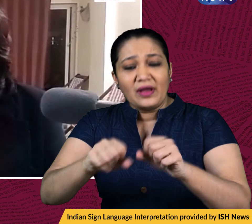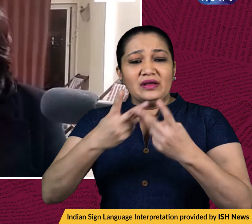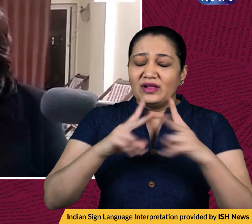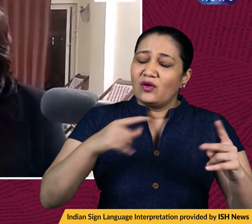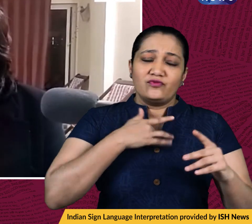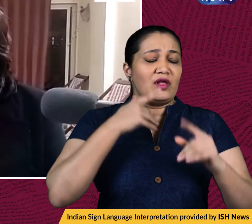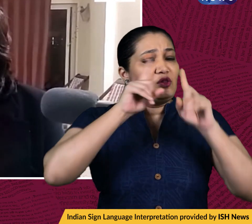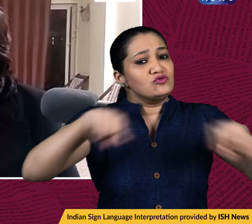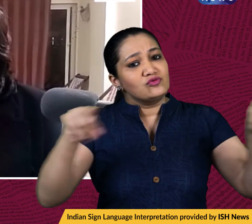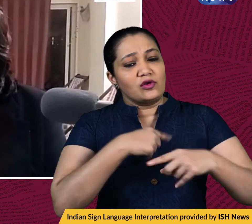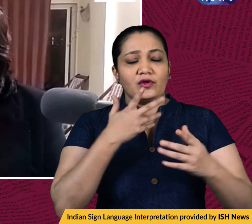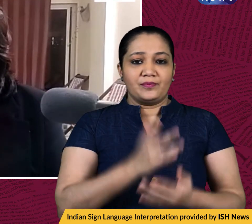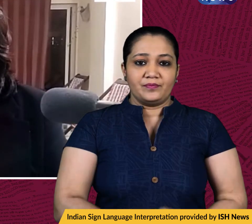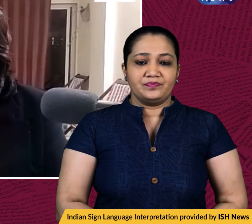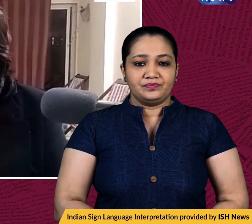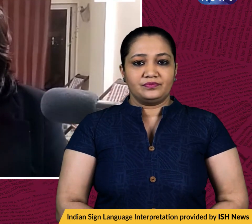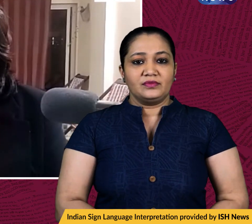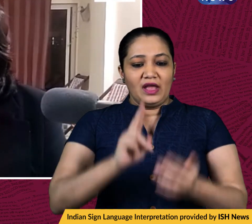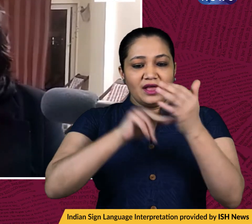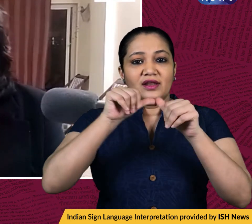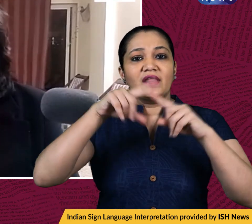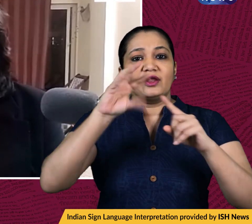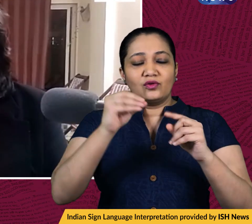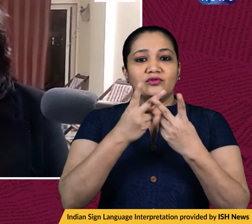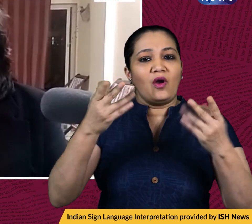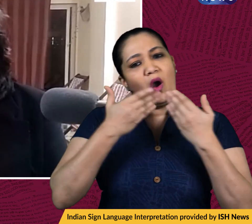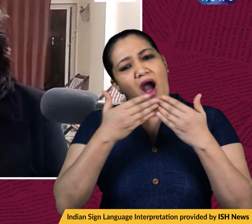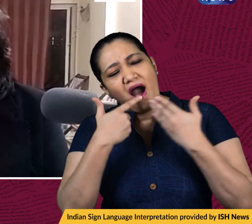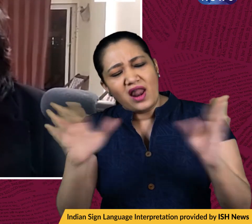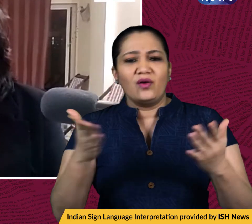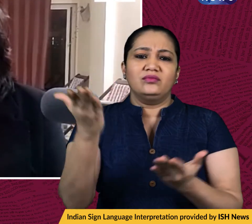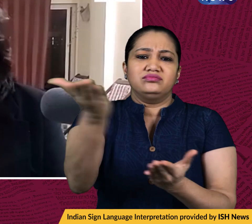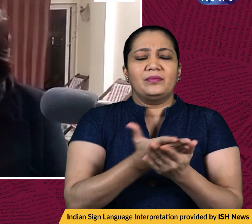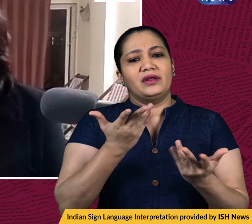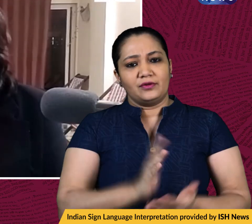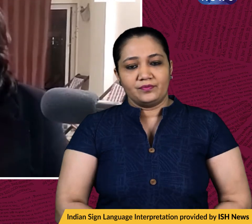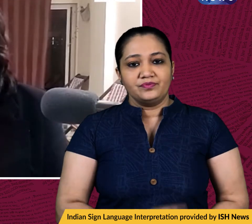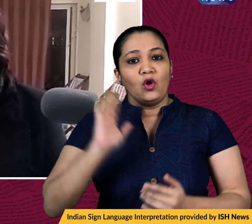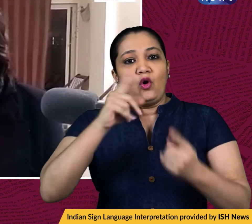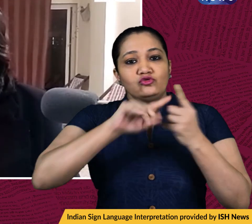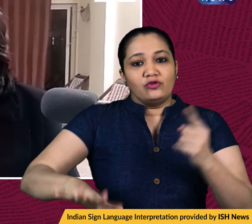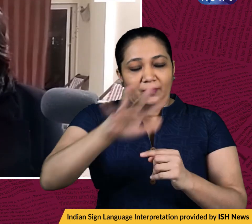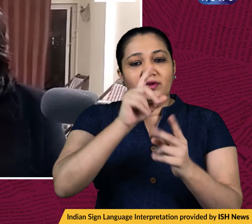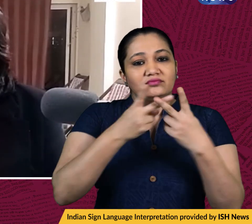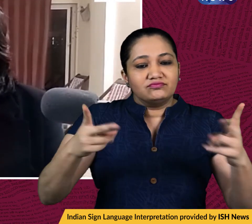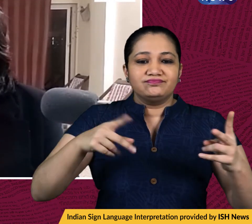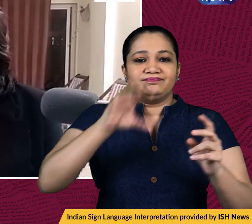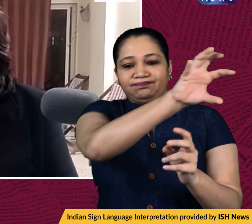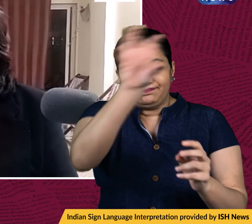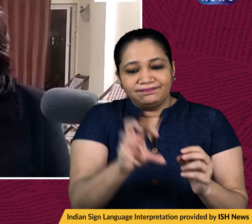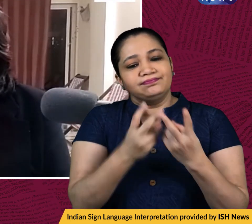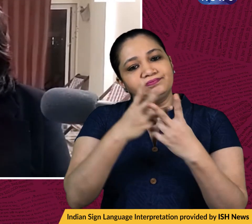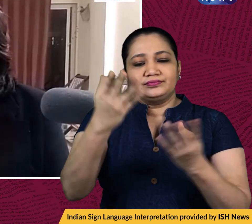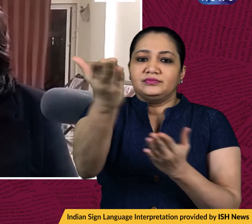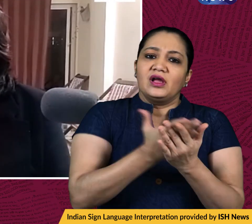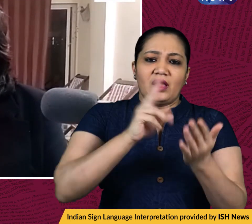Ukraine. Now, Mr. Johnson refused to backtrack on NATO's open door policy, saying, and I quote, "All European democracies have